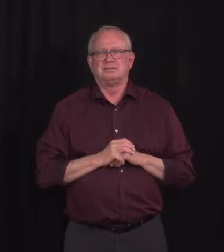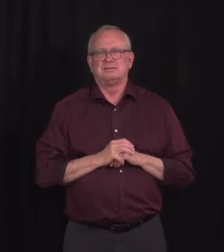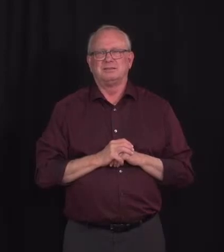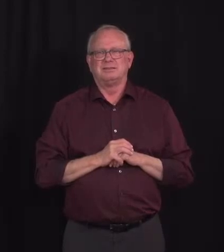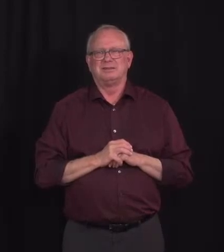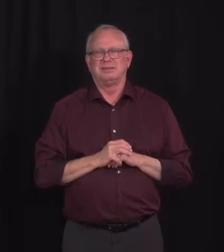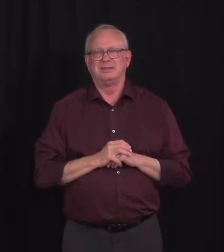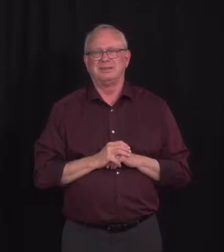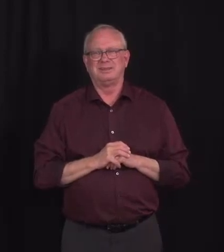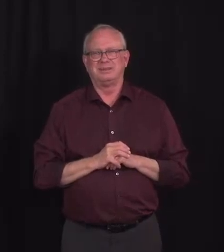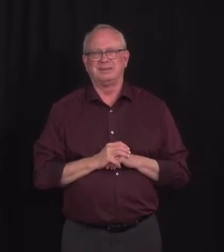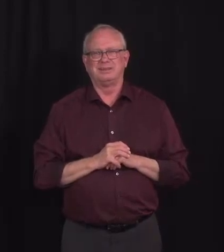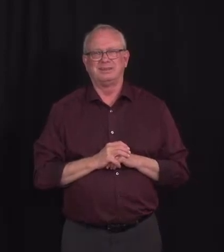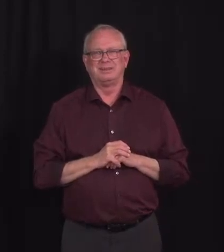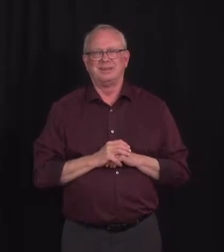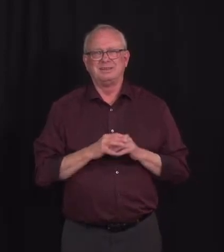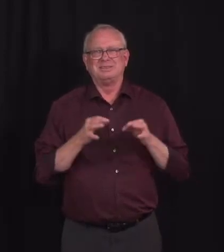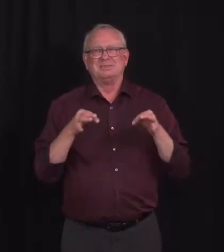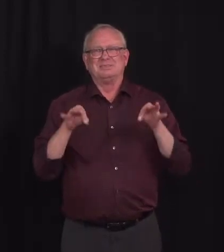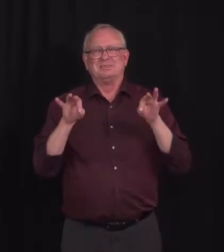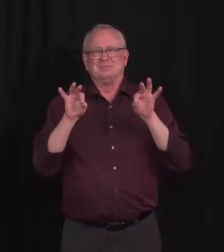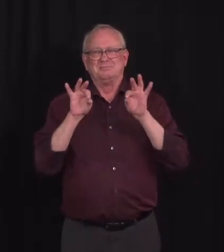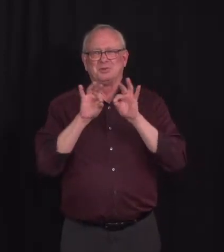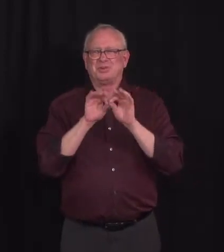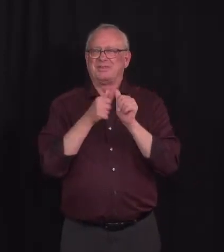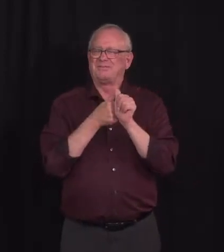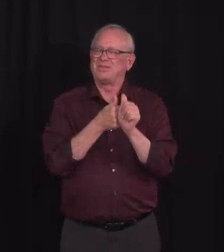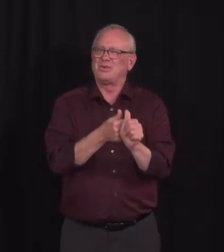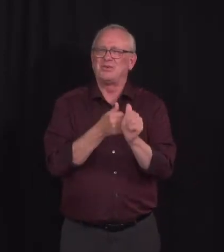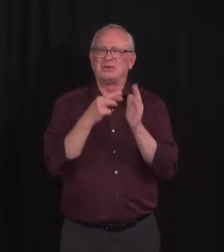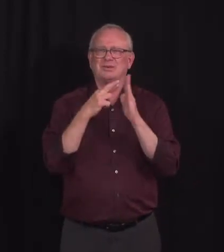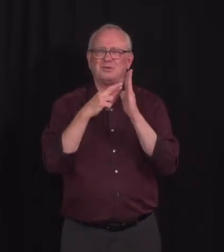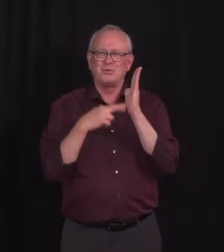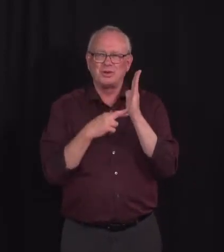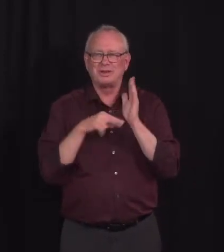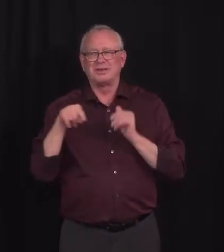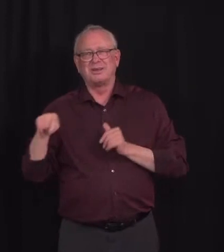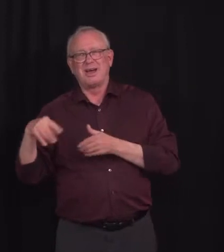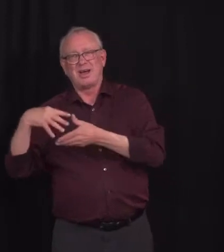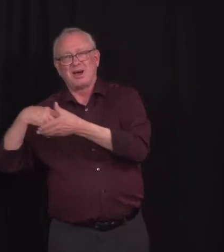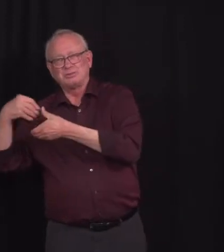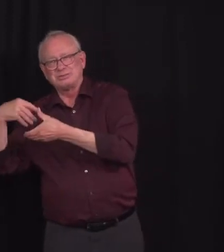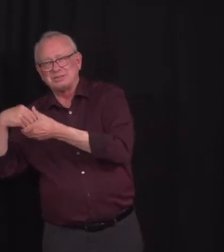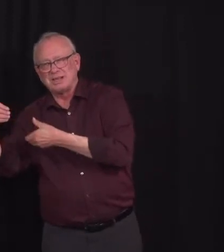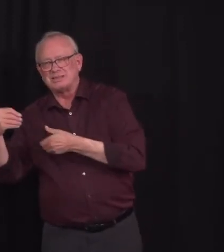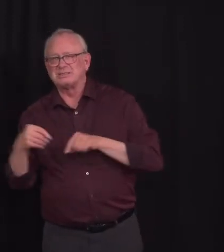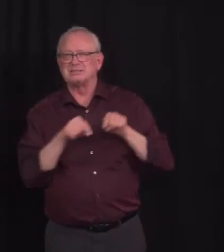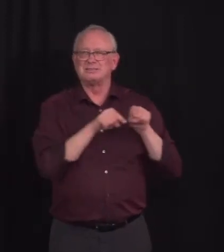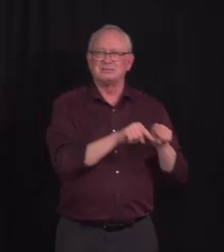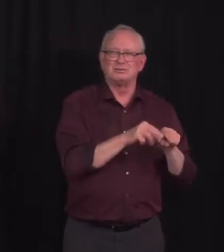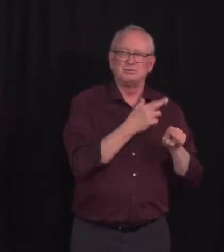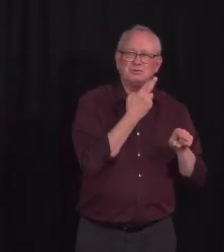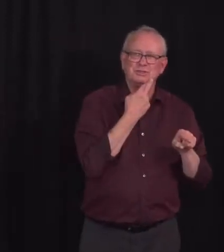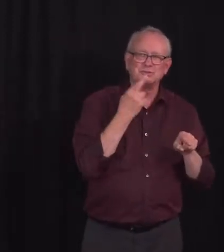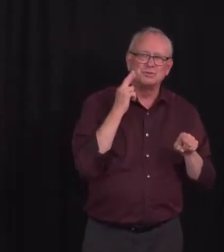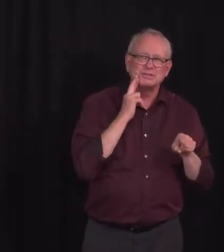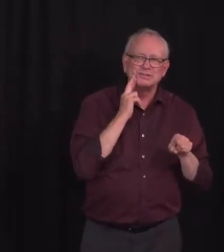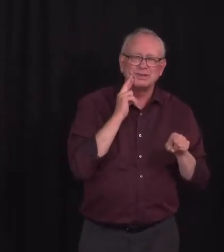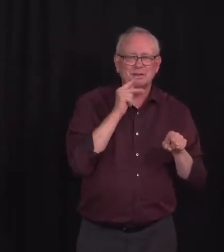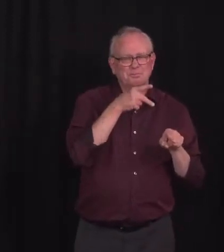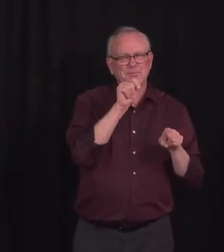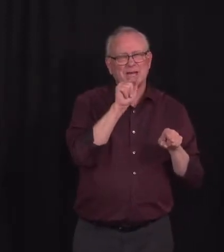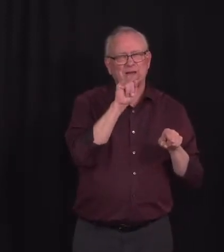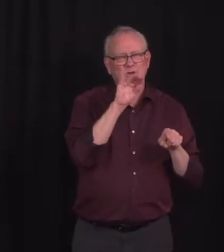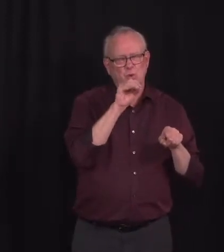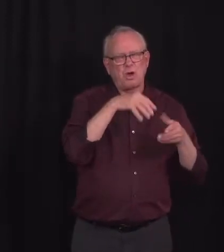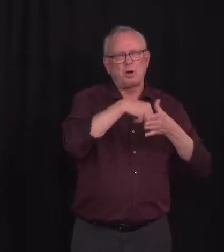meters apart. And so there are, again, slightly different rules, and the context, again, depends on which of